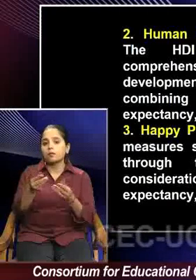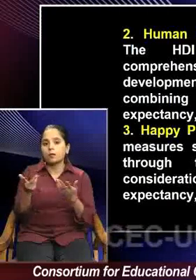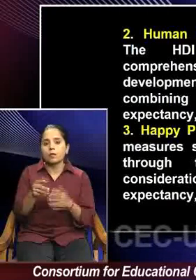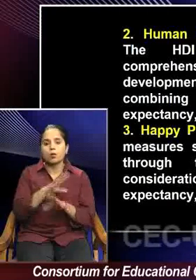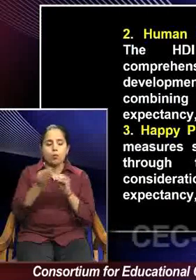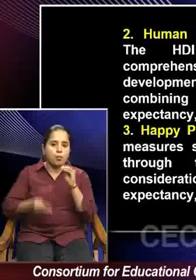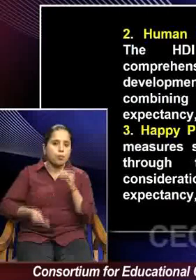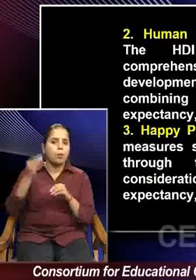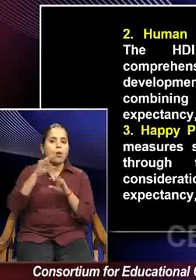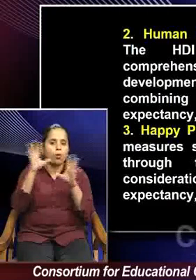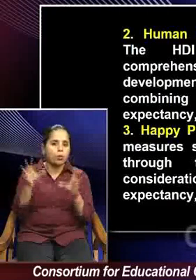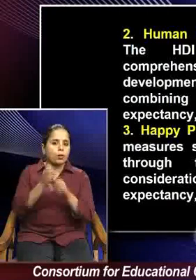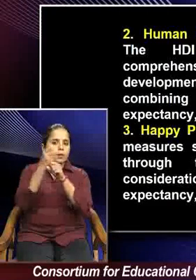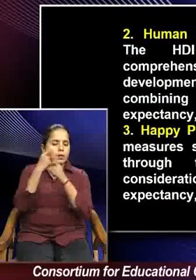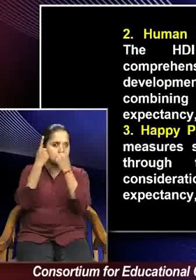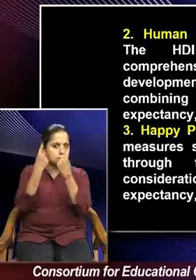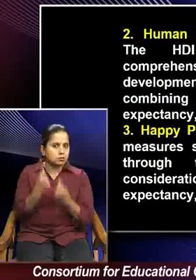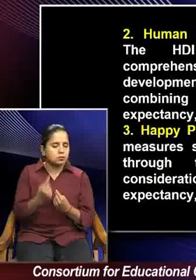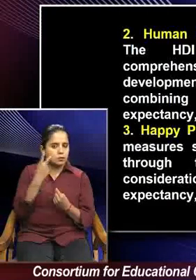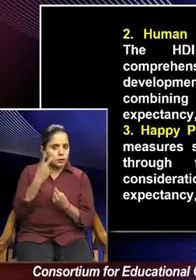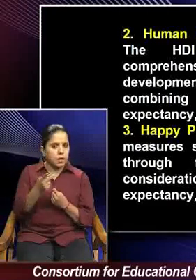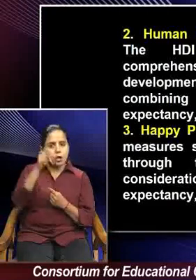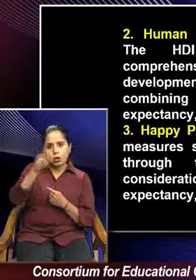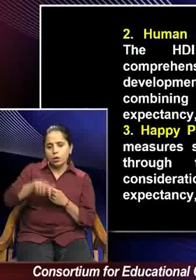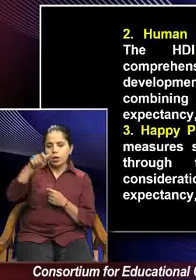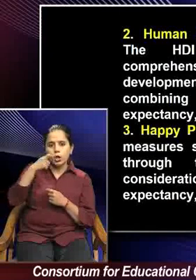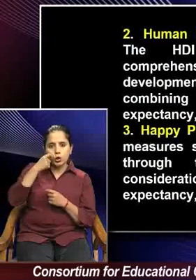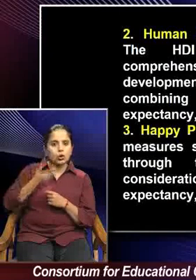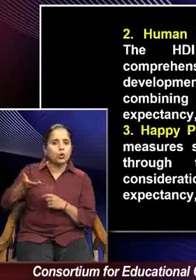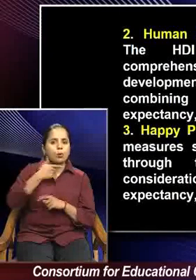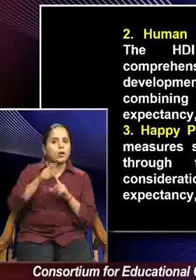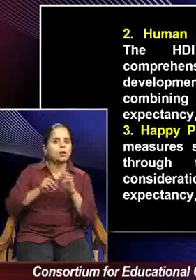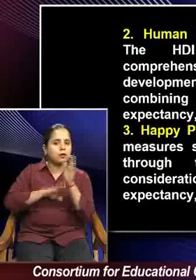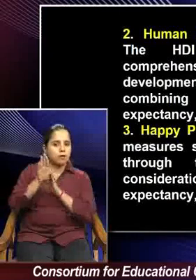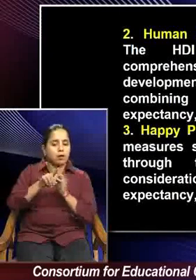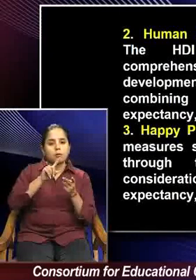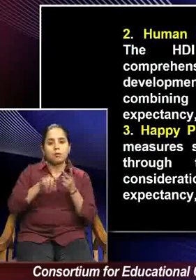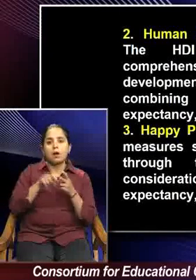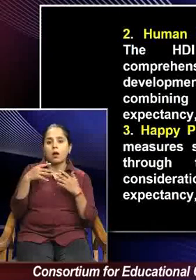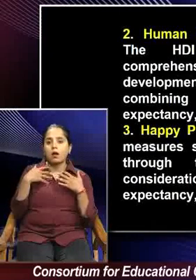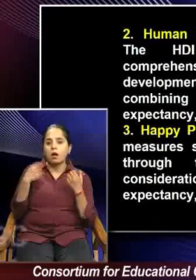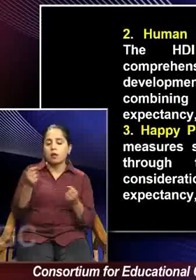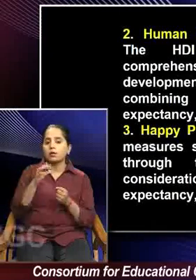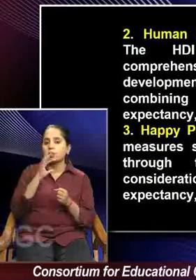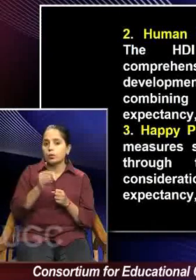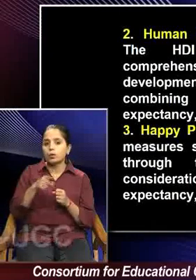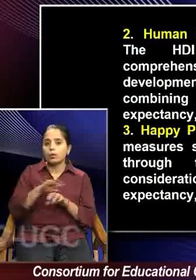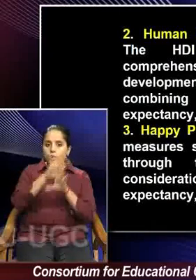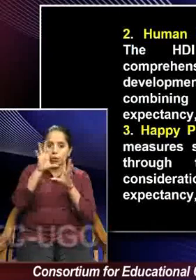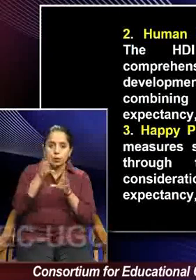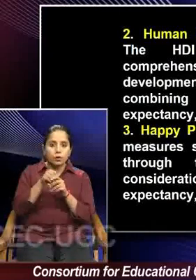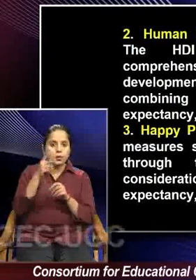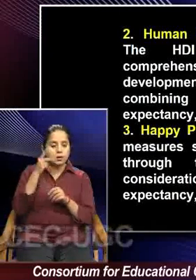more comprehensive assessment of the human development and the well-being by combining